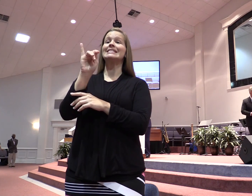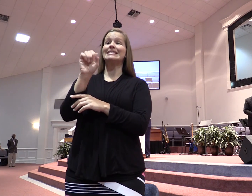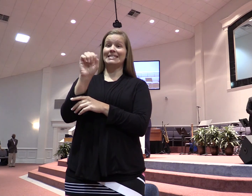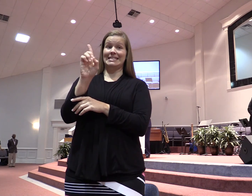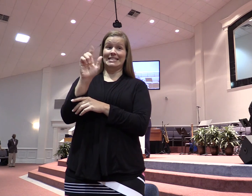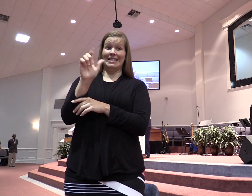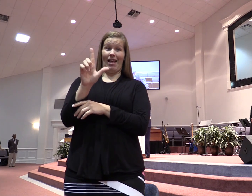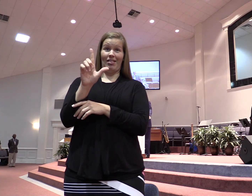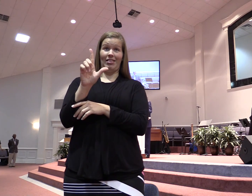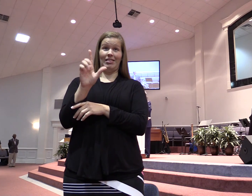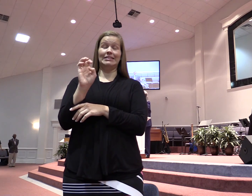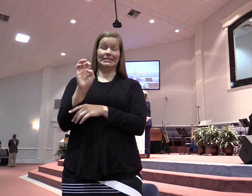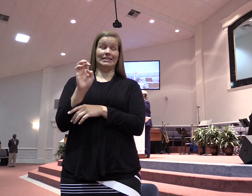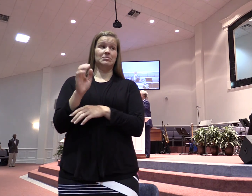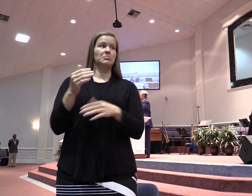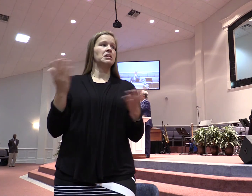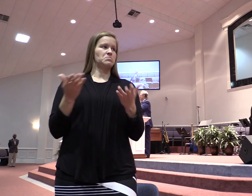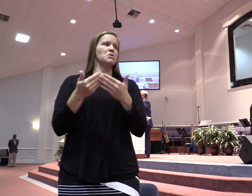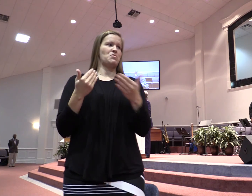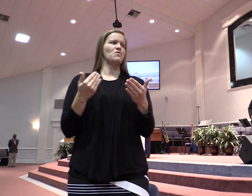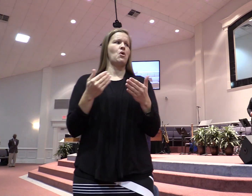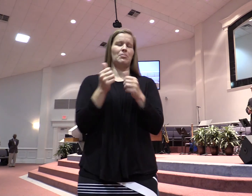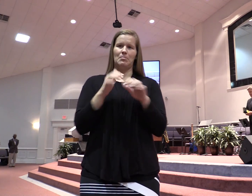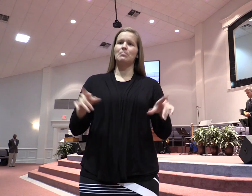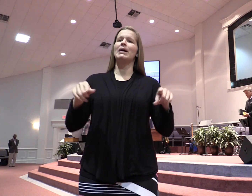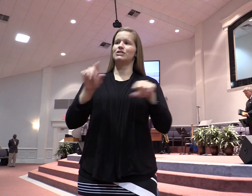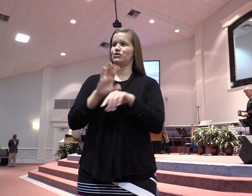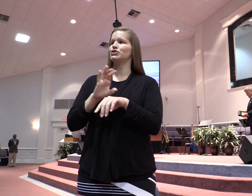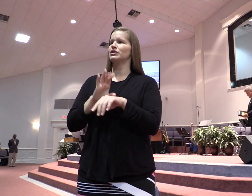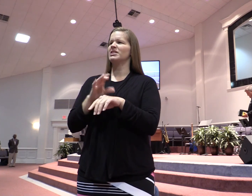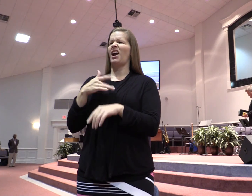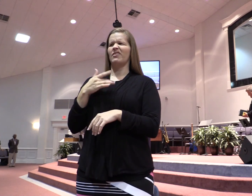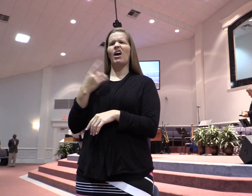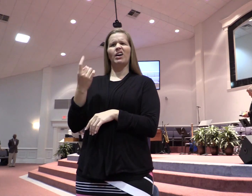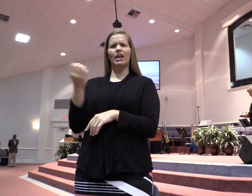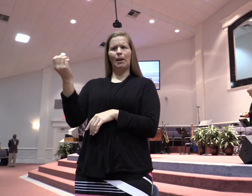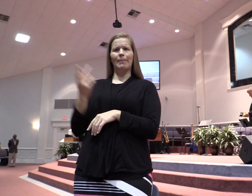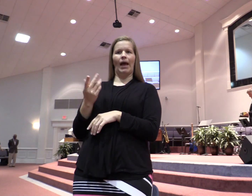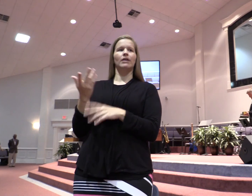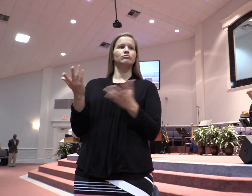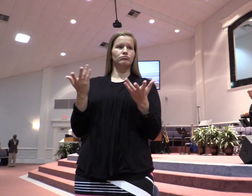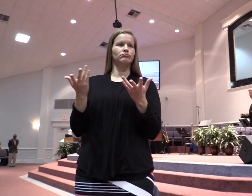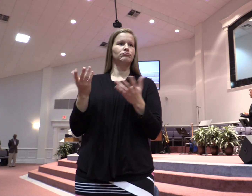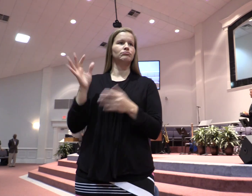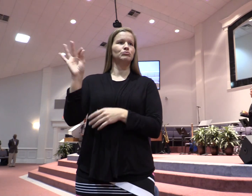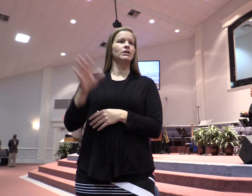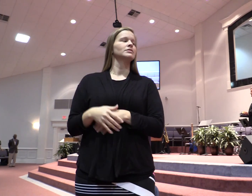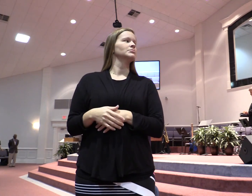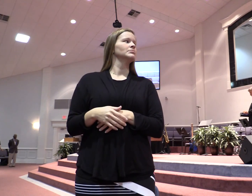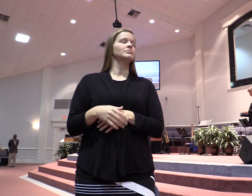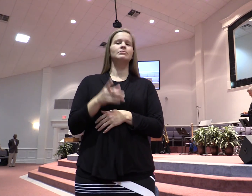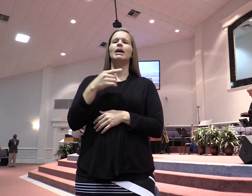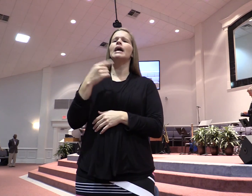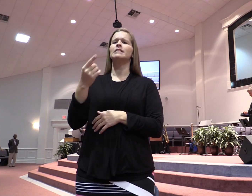number of times before, and it's been such a great blessing. And he just felt like he needed to come in here and tell you how it ought to